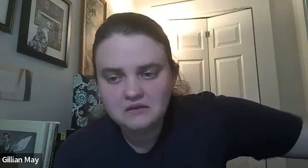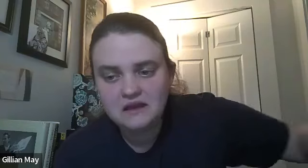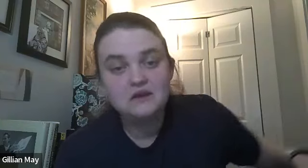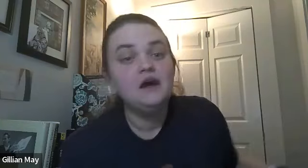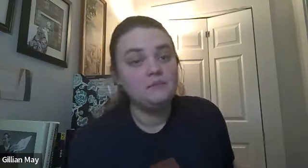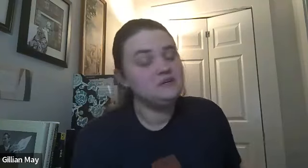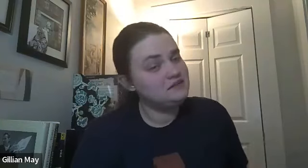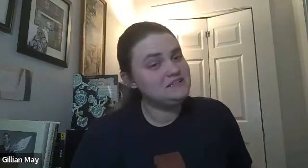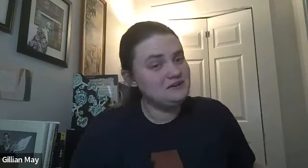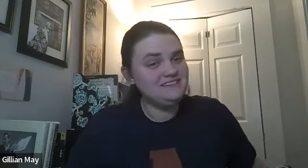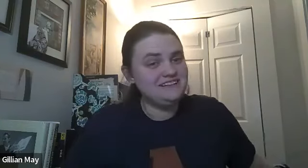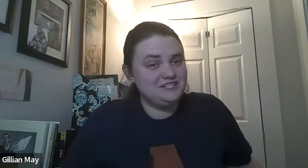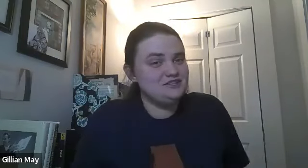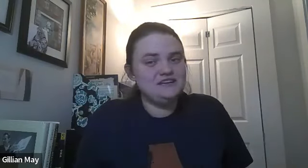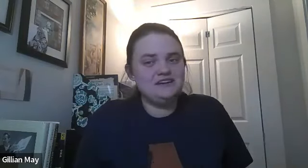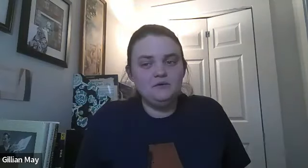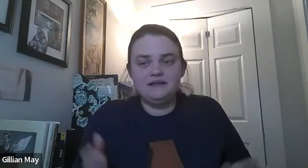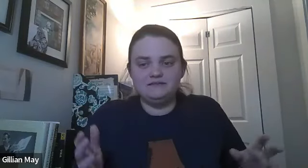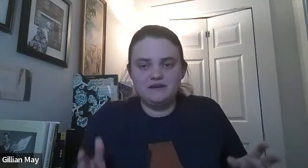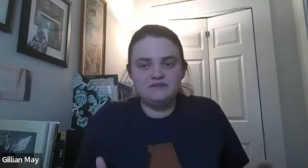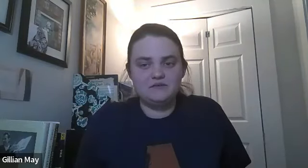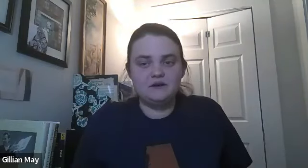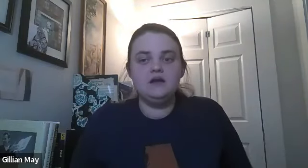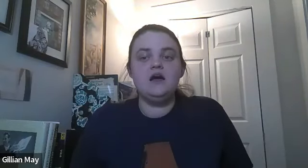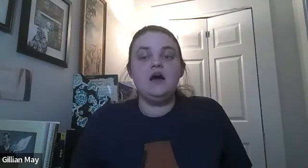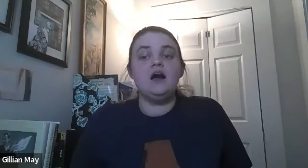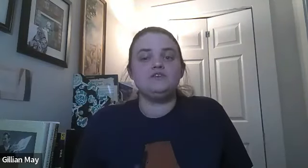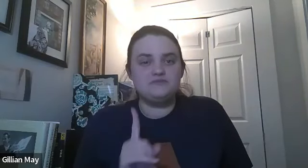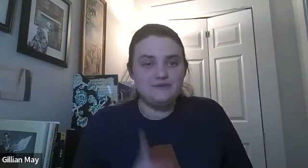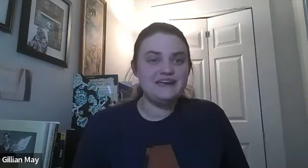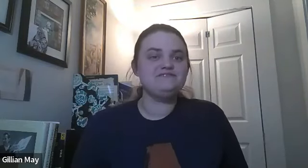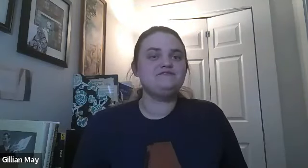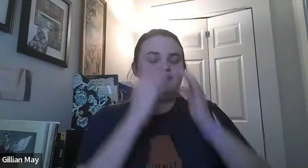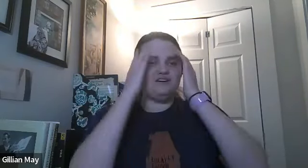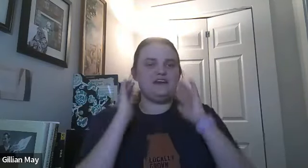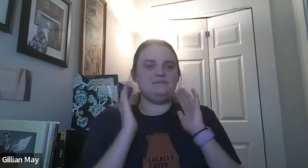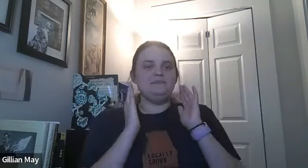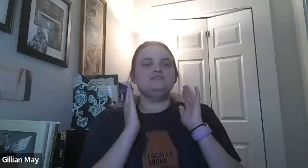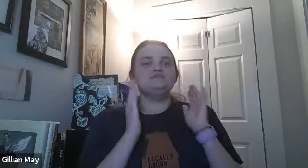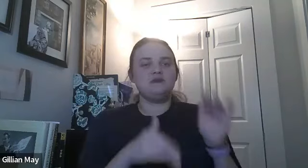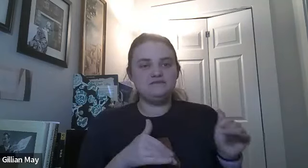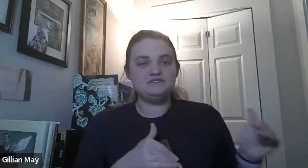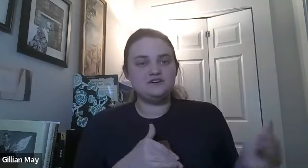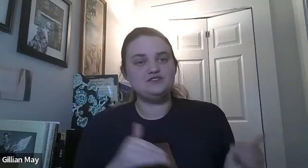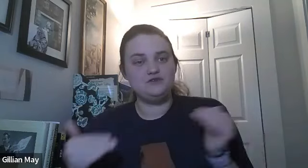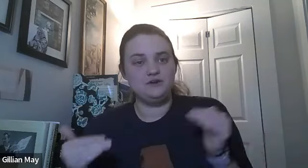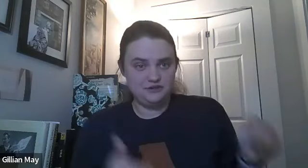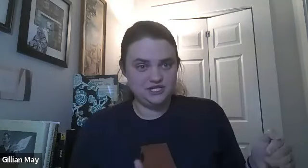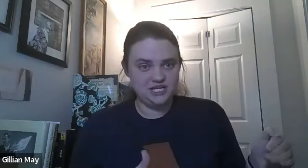Okay. I mean, y'all did a great list. We have another one. Grateful. Okay. So grateful is also for